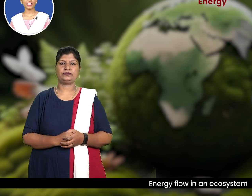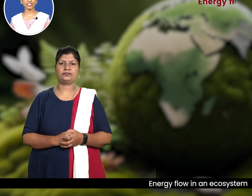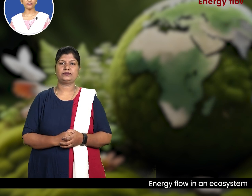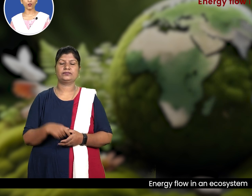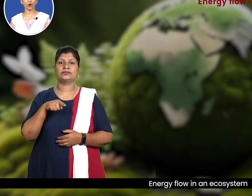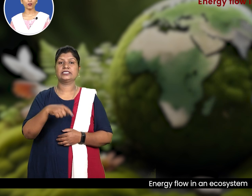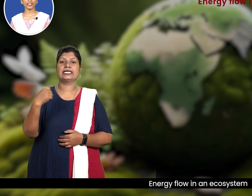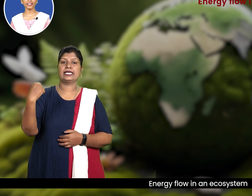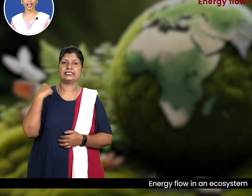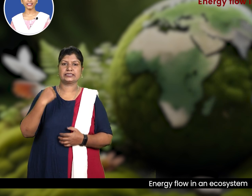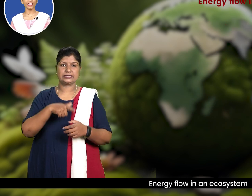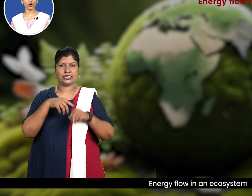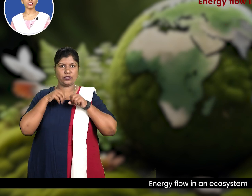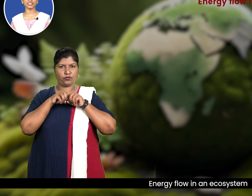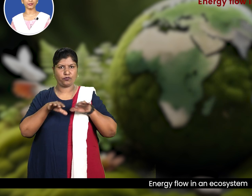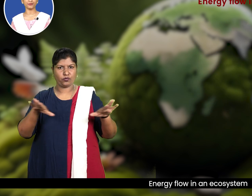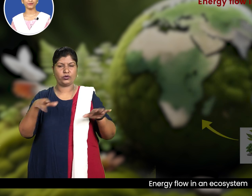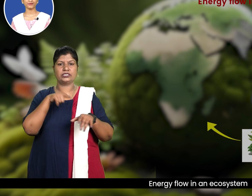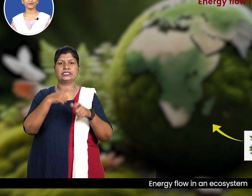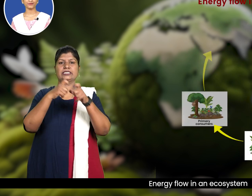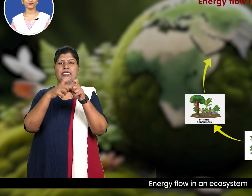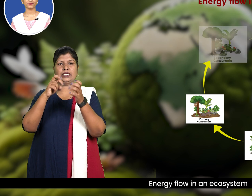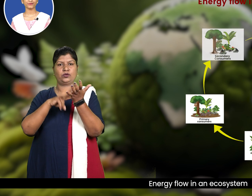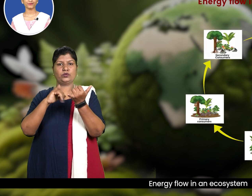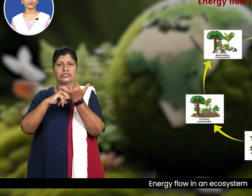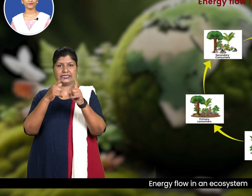Energy flow in an ecosystem.